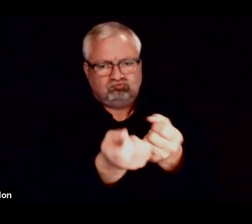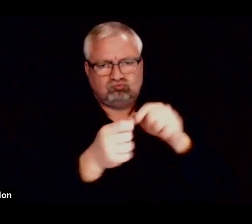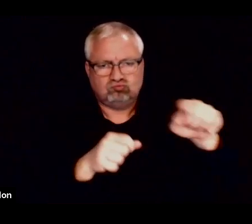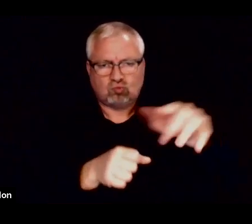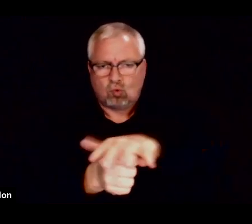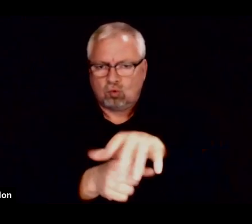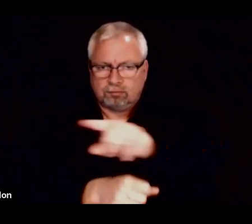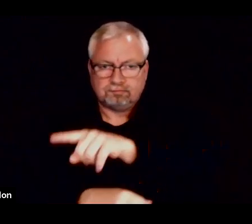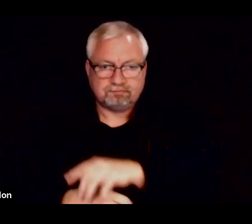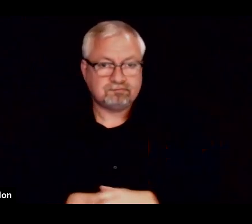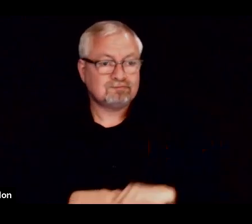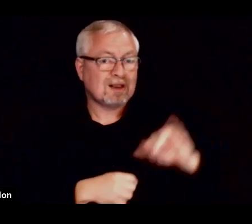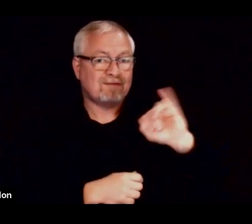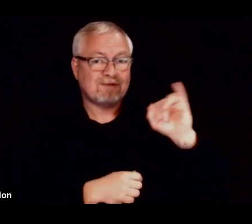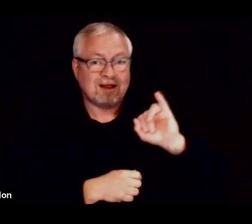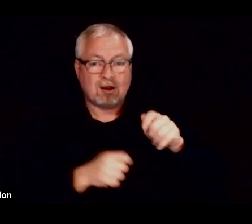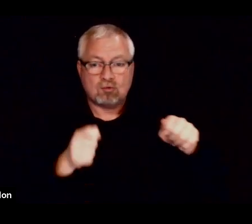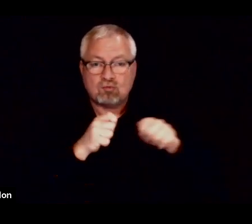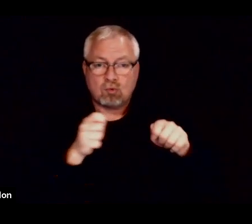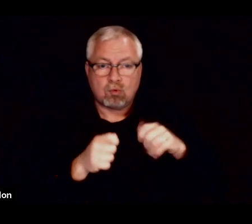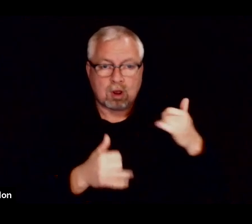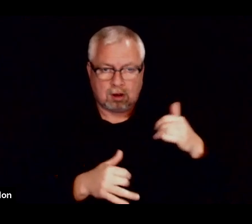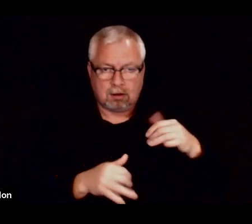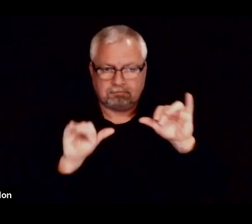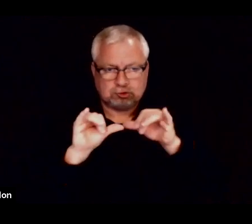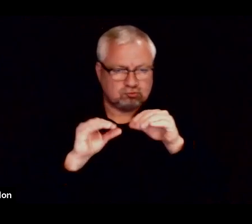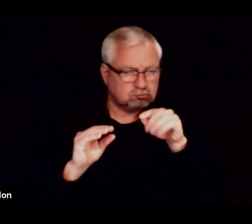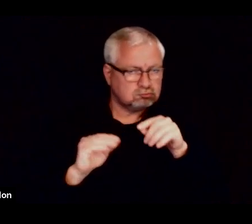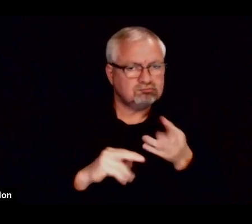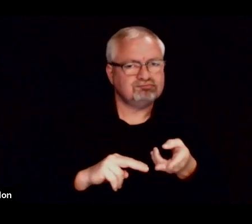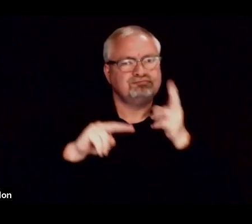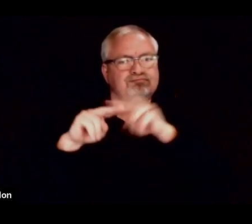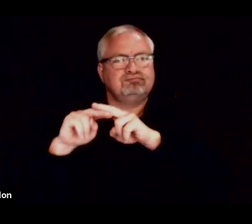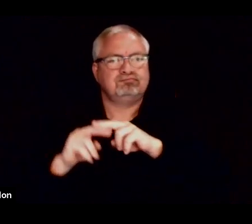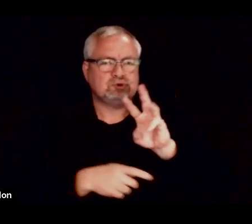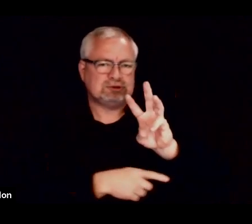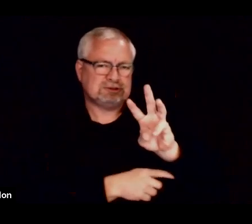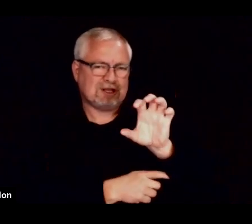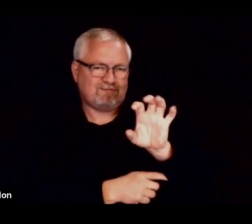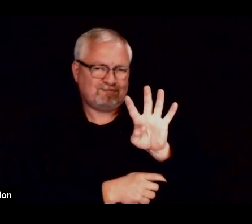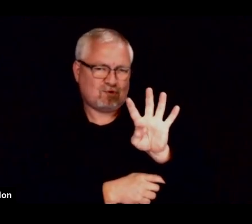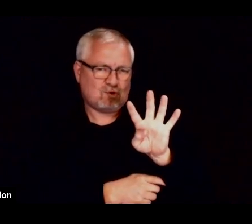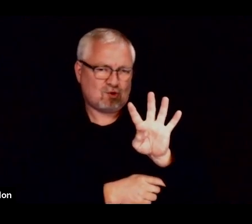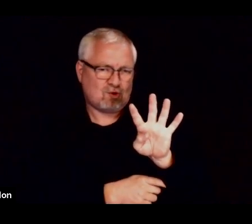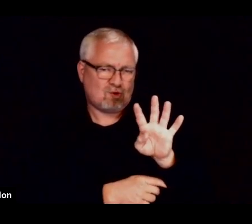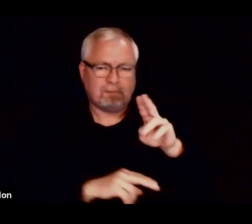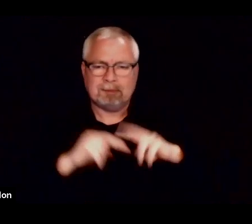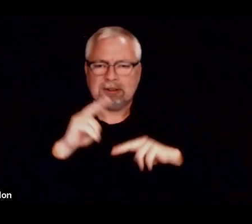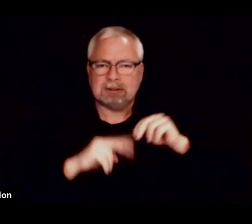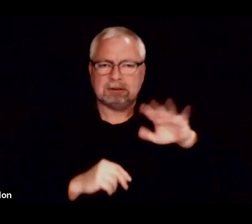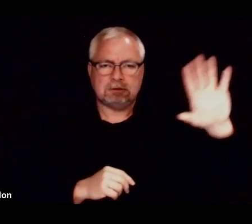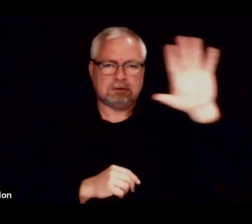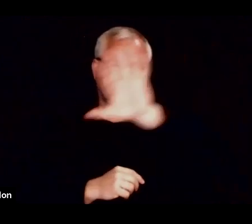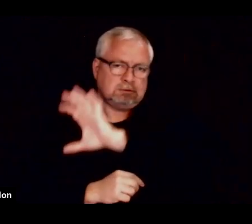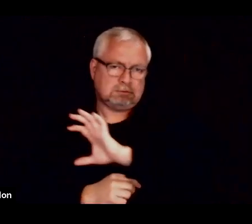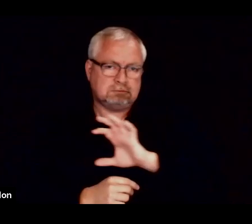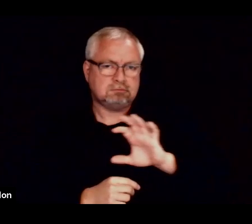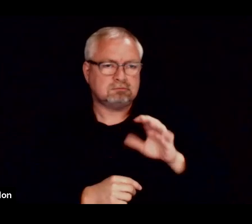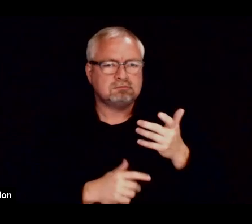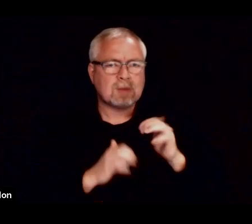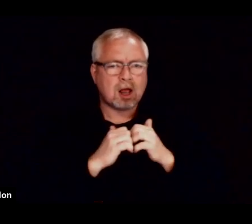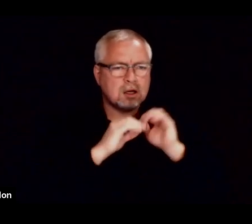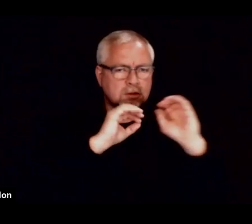over 654 facilities, including how to properly use personal protective equipment and how to prevent,